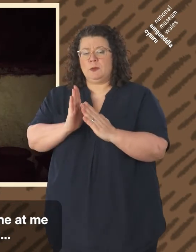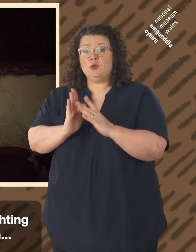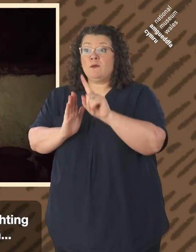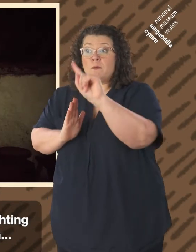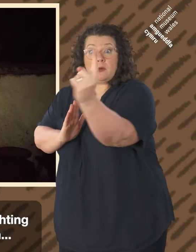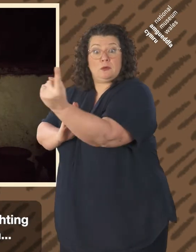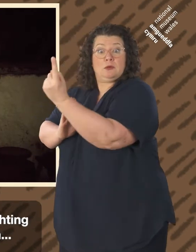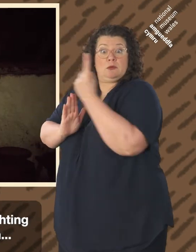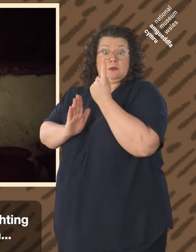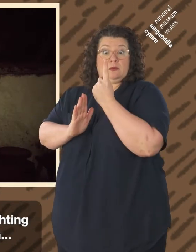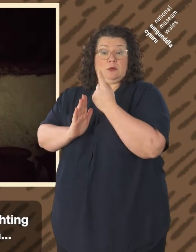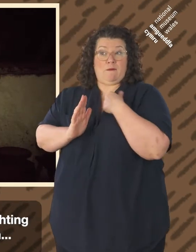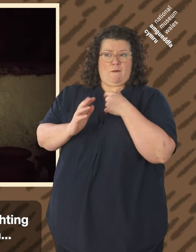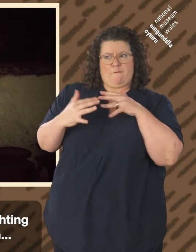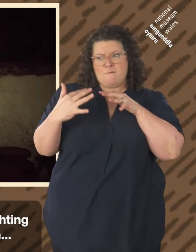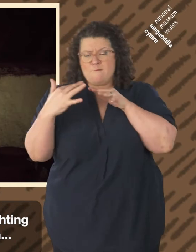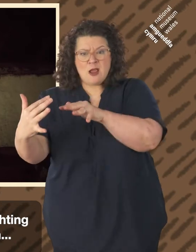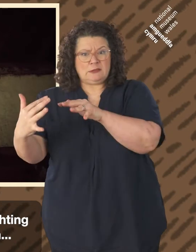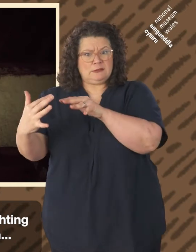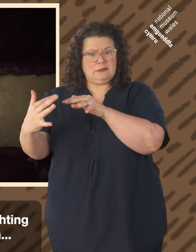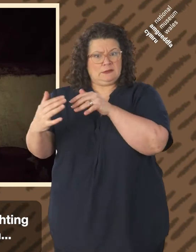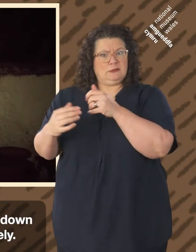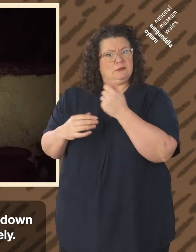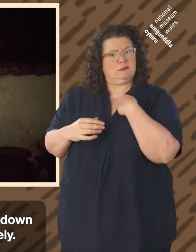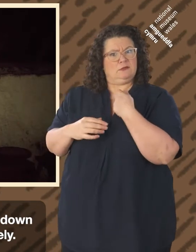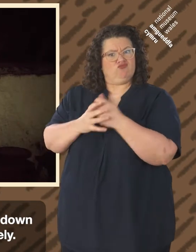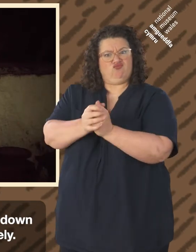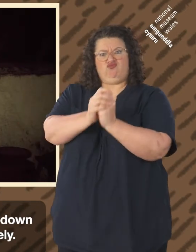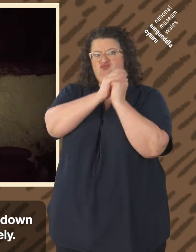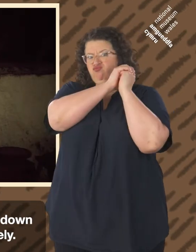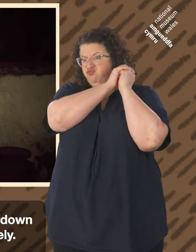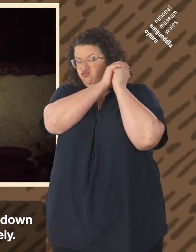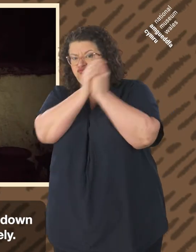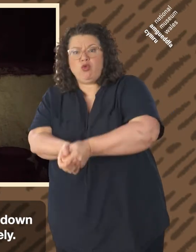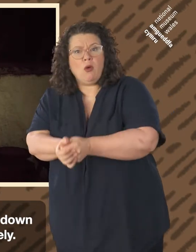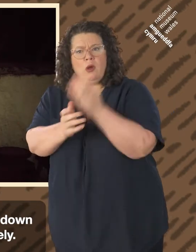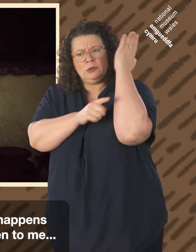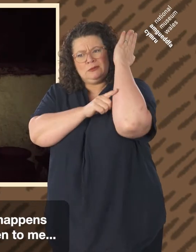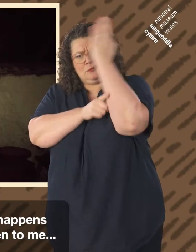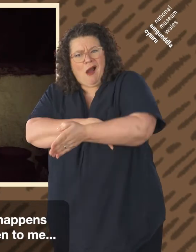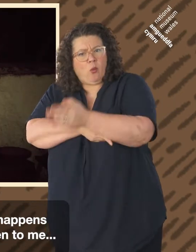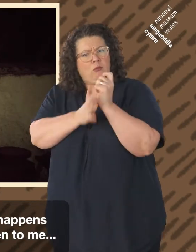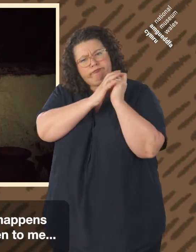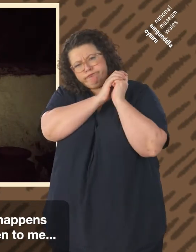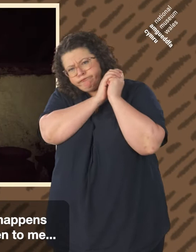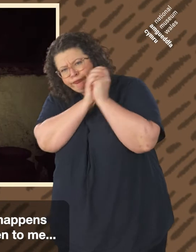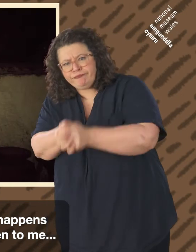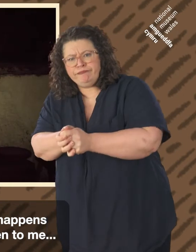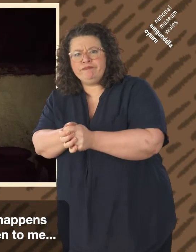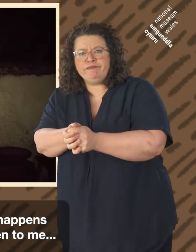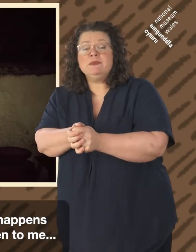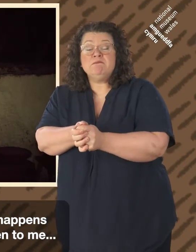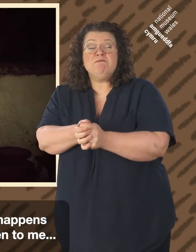the sword when I was fighting against them, they would cut down more than likely. So let's see what happens